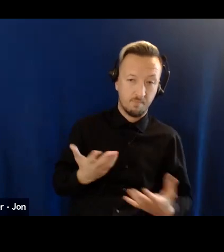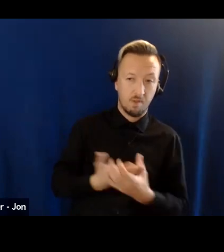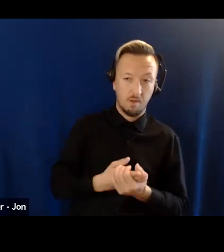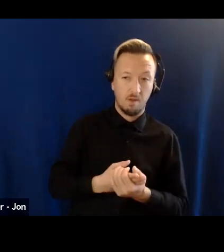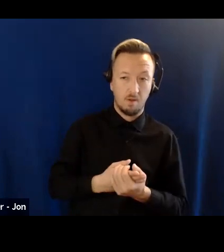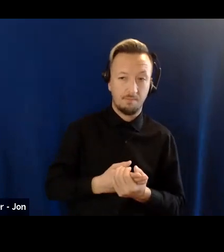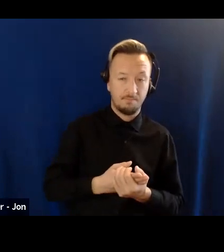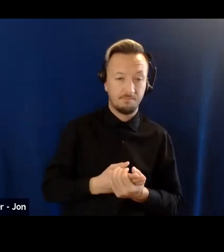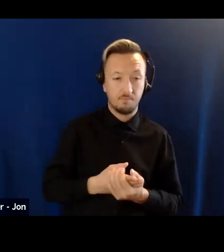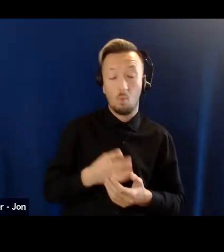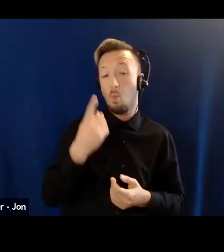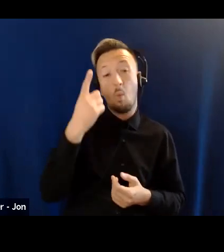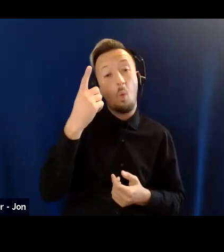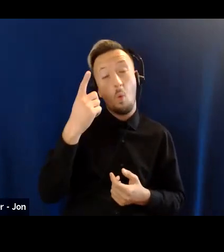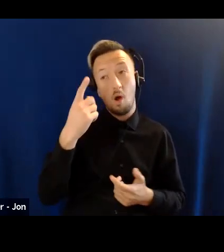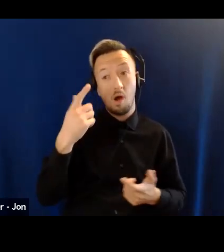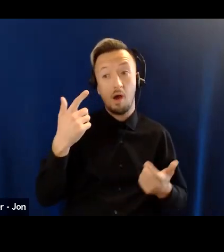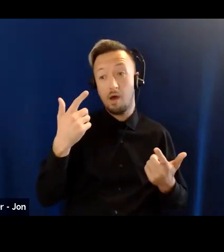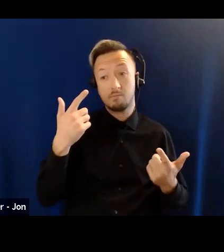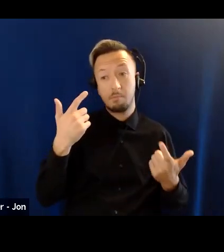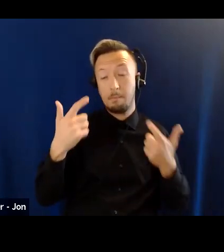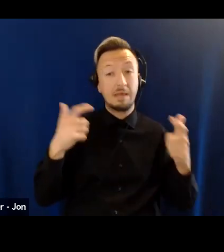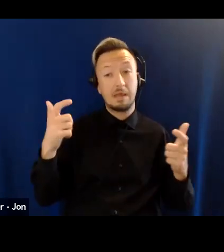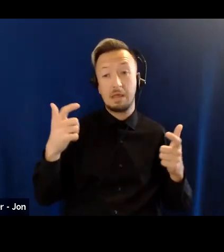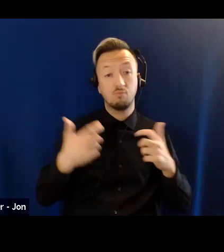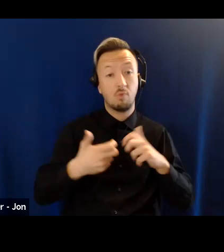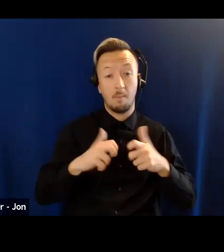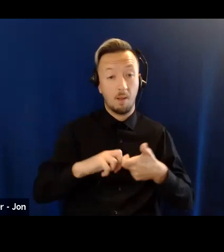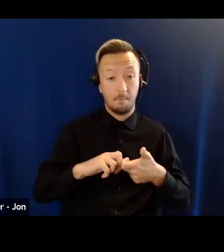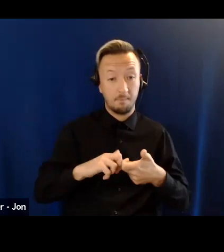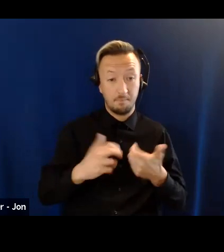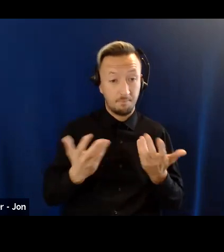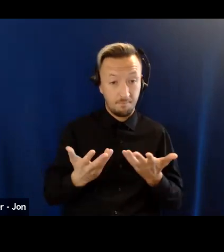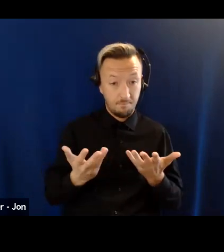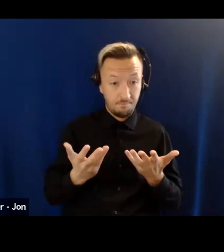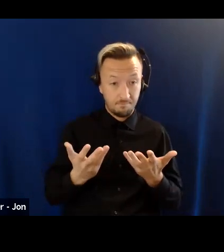one of our biggest problems right now is,